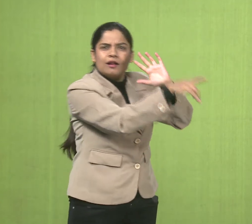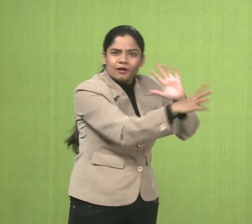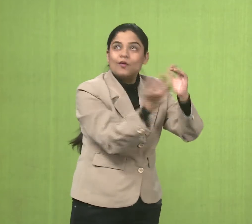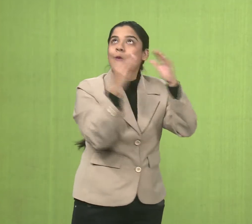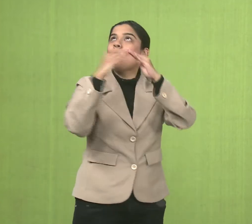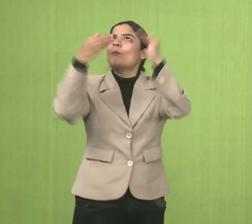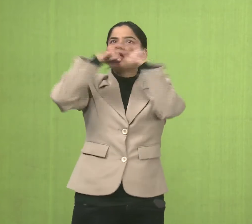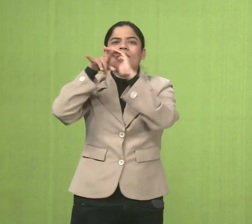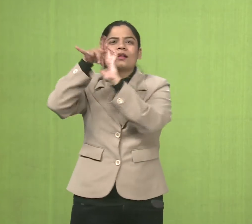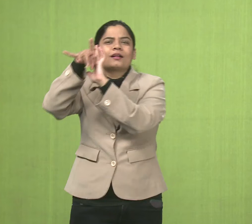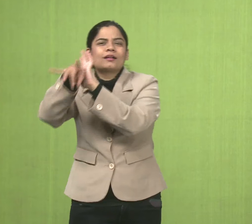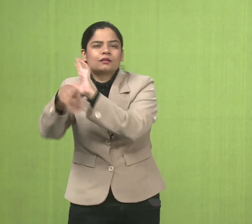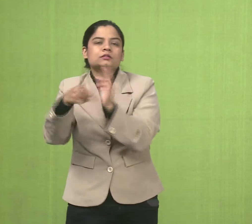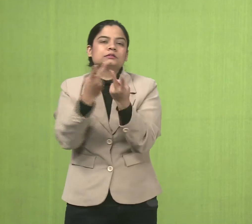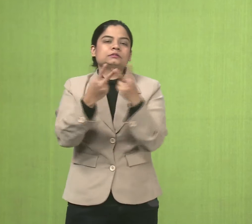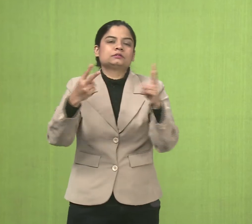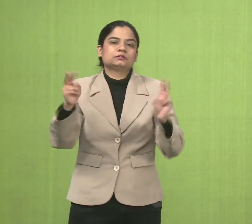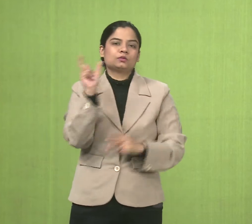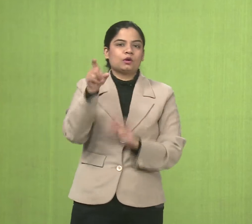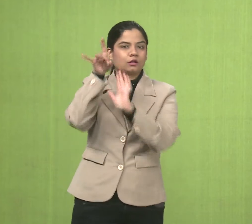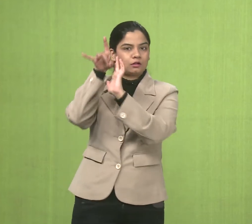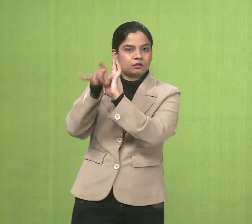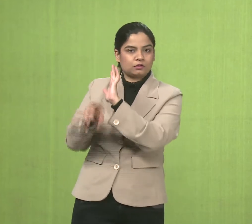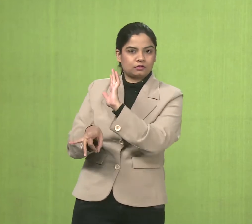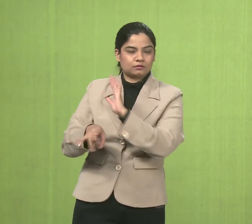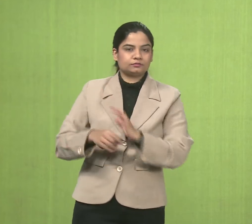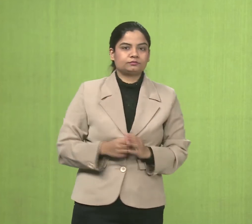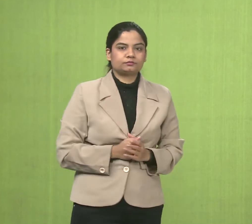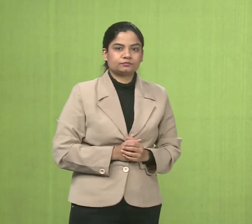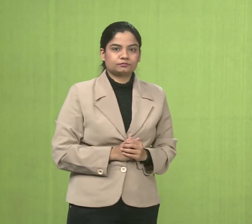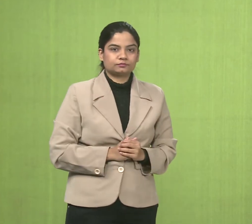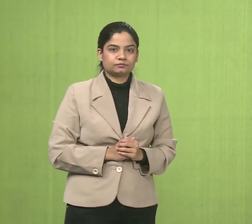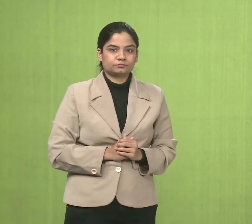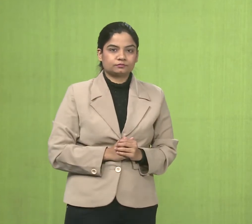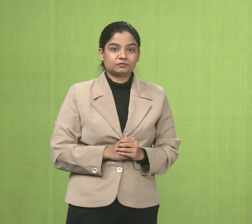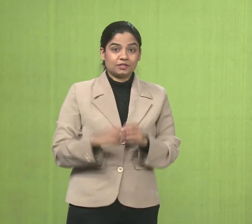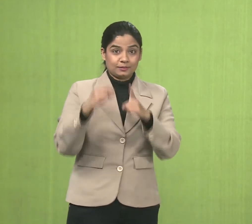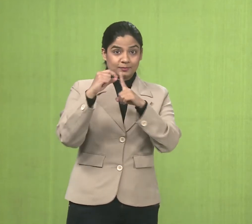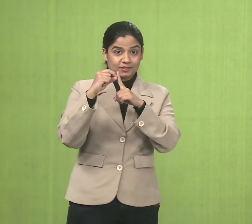of a TV, different appliances at home, etc. That's called describing.